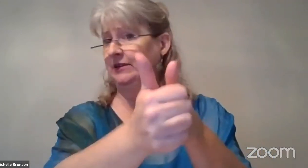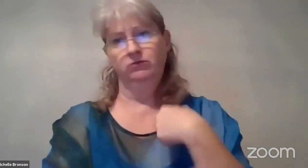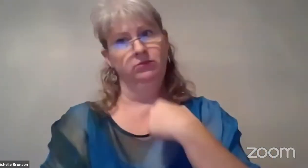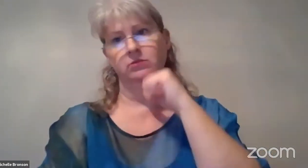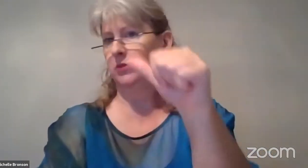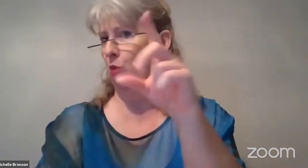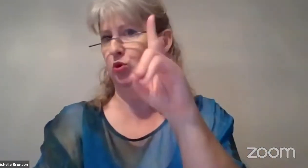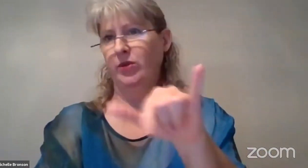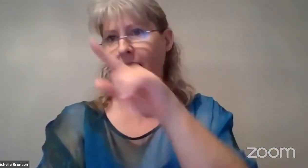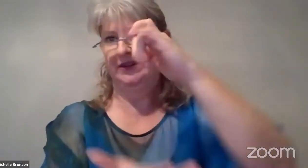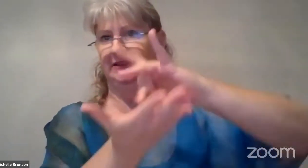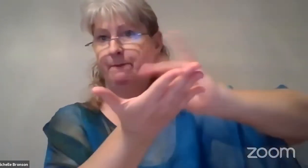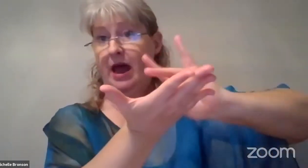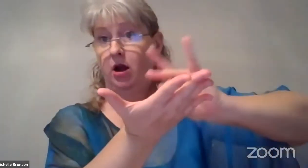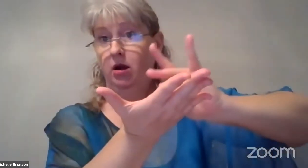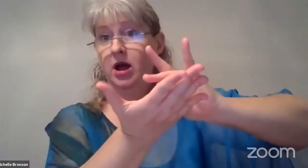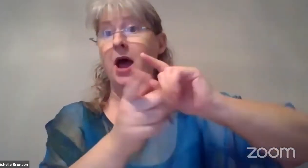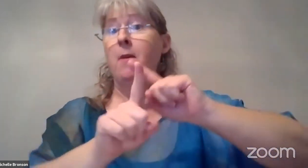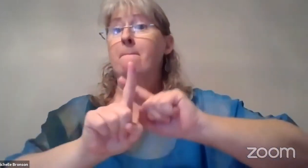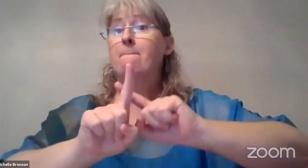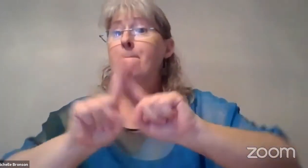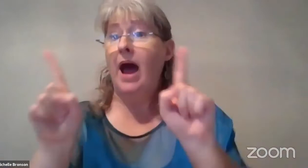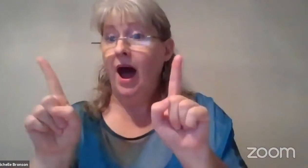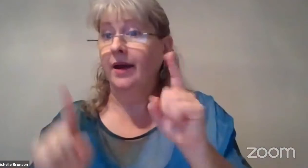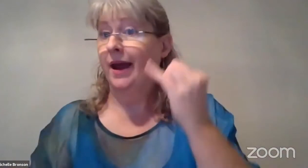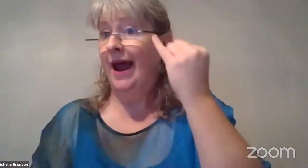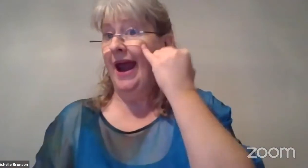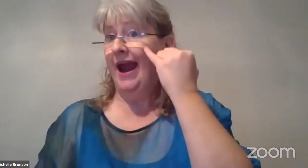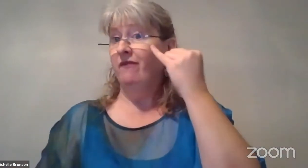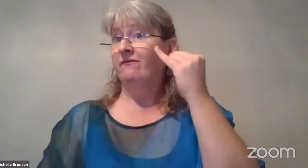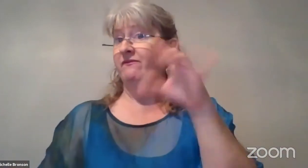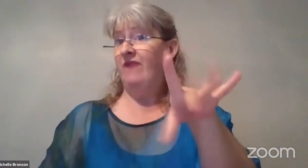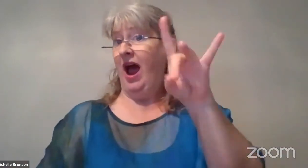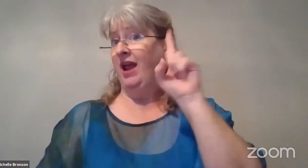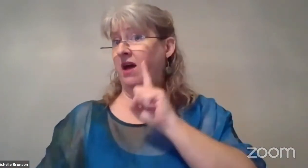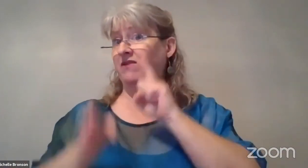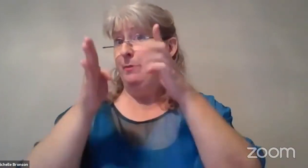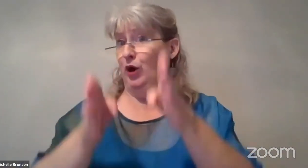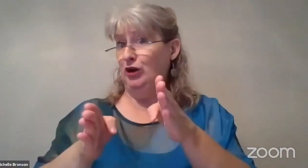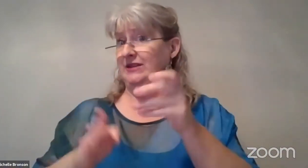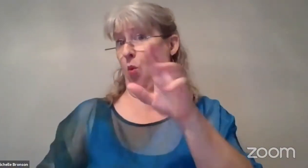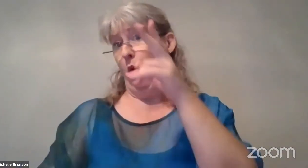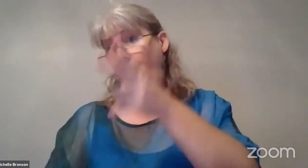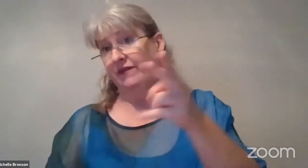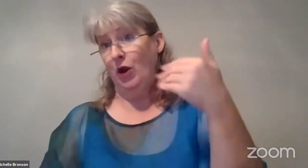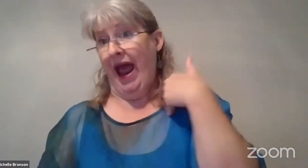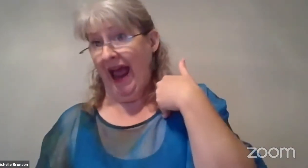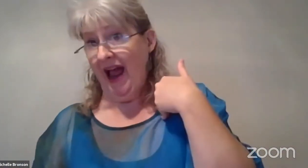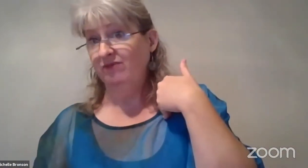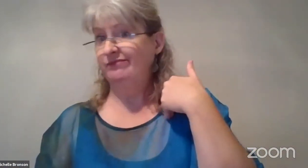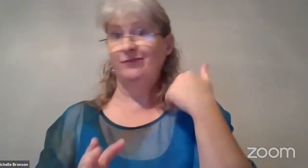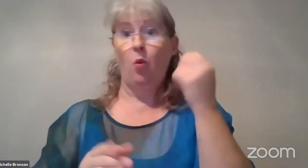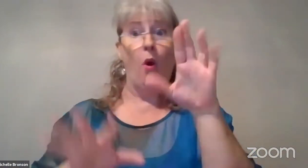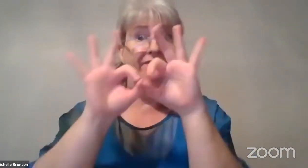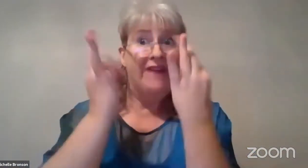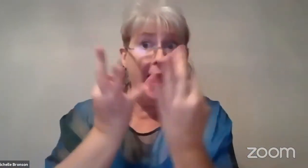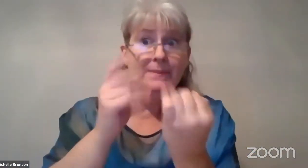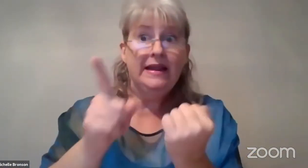do not do contact tracing because that is medically related. However, if we do find a deaf or hard of